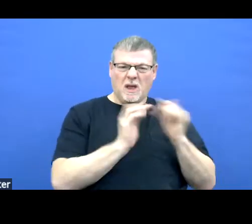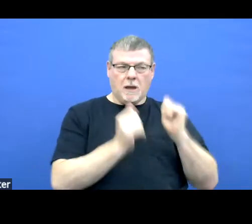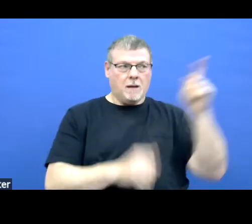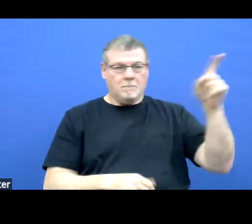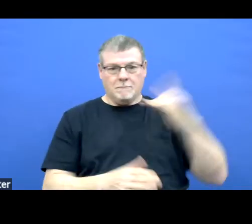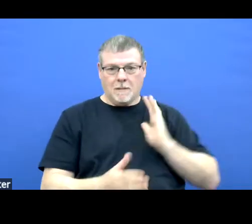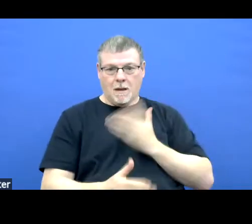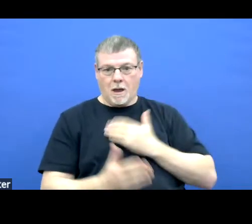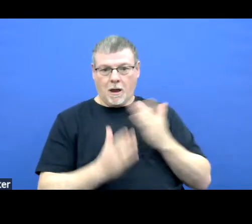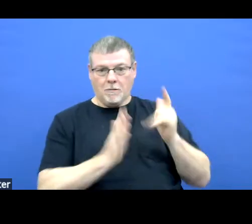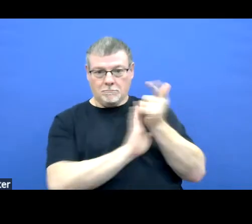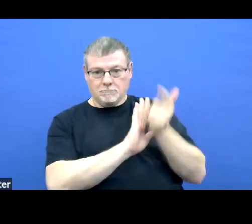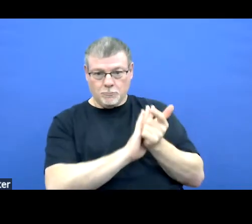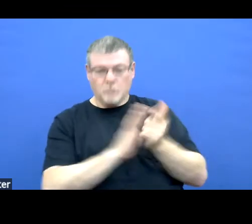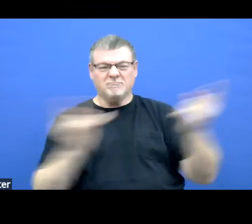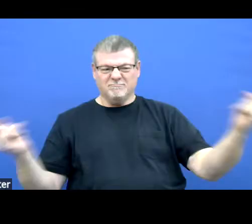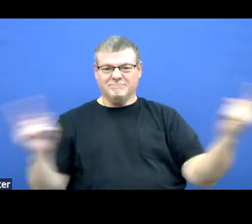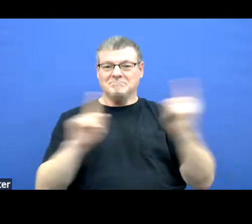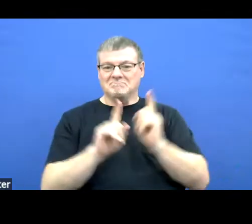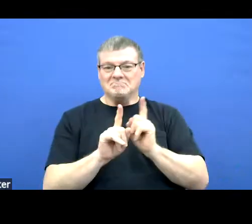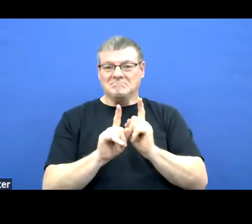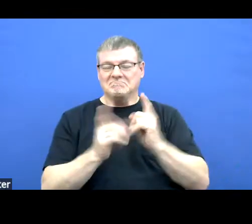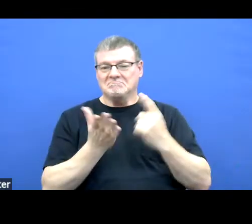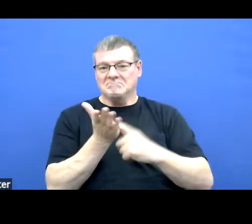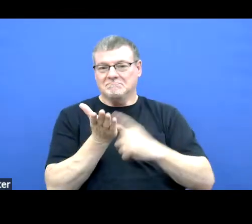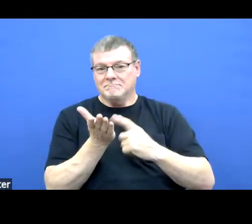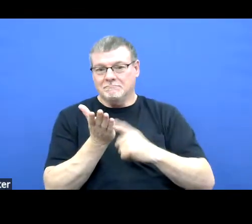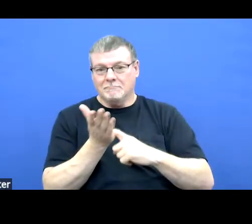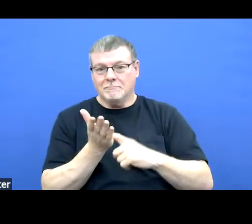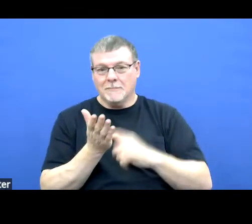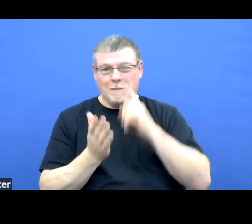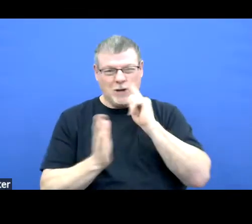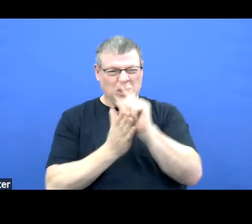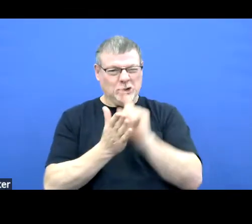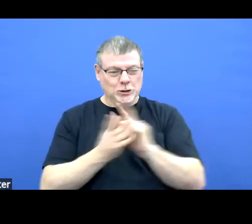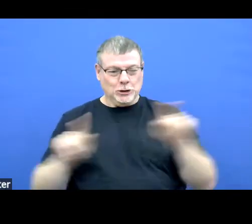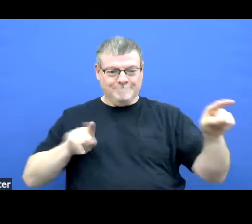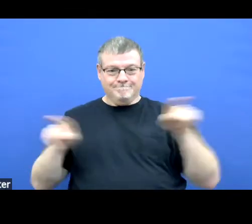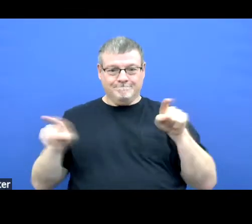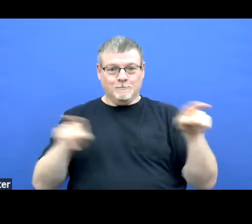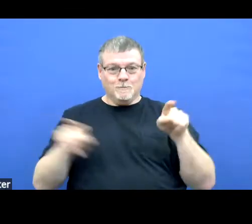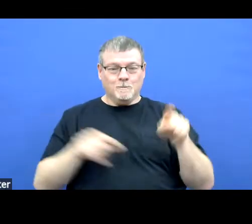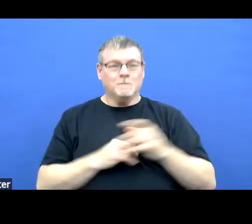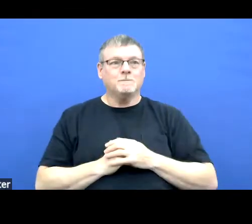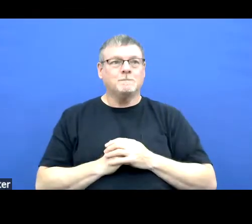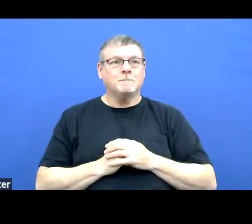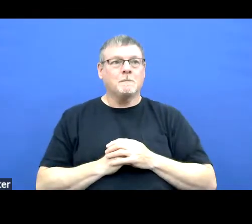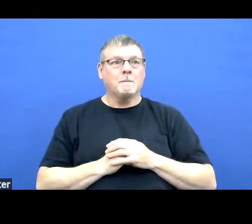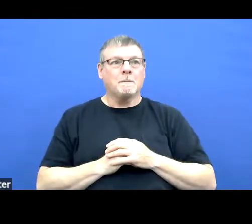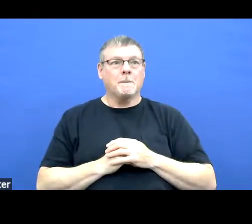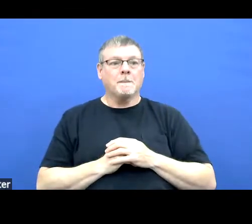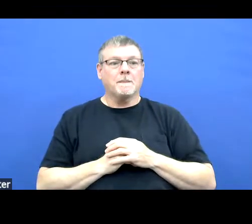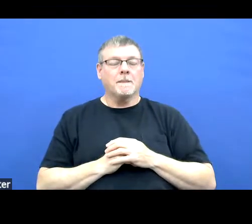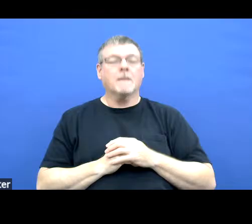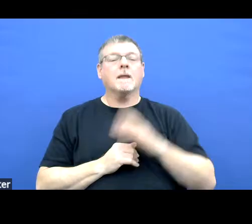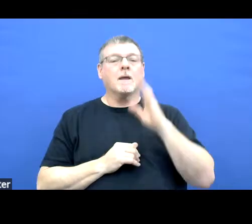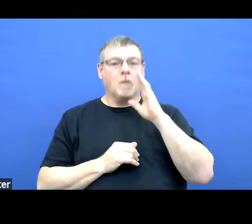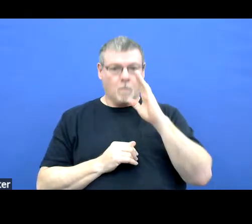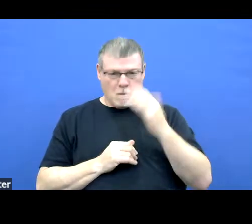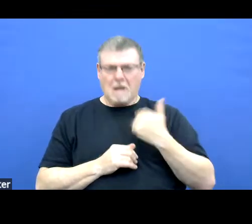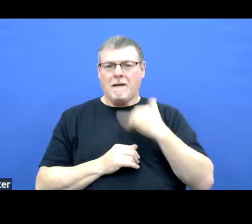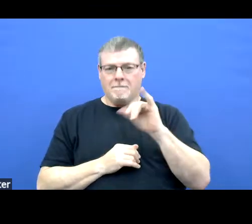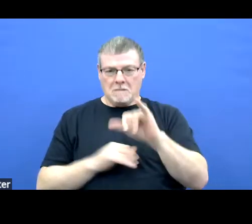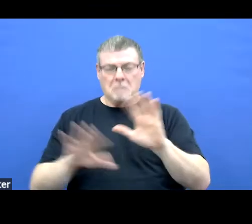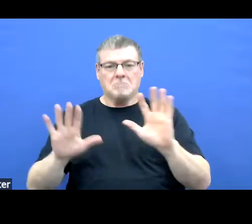so we can have this discussion, because it's really going to be an attorney discussion to an extent. We'll have that, but